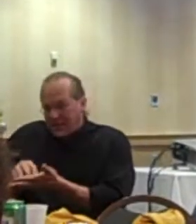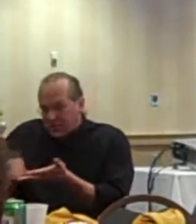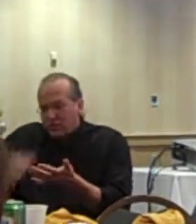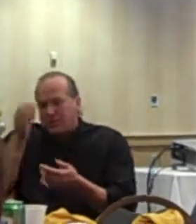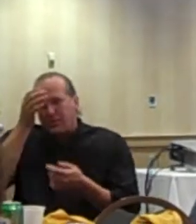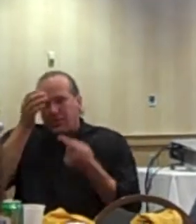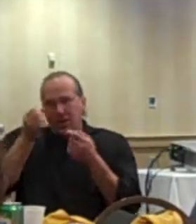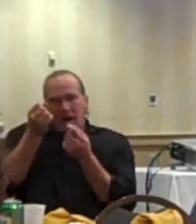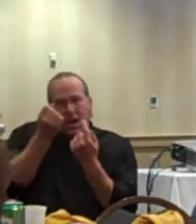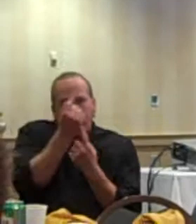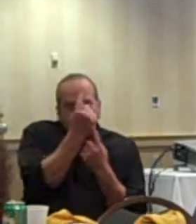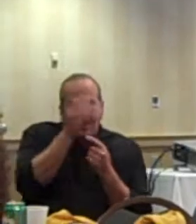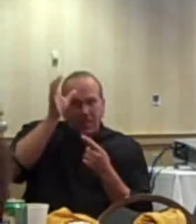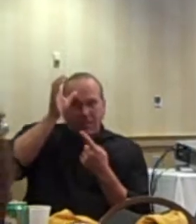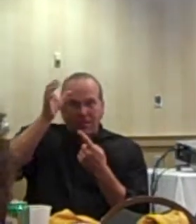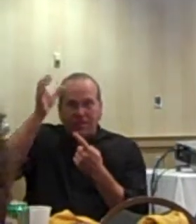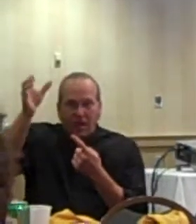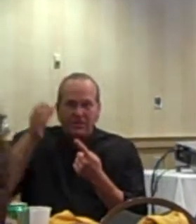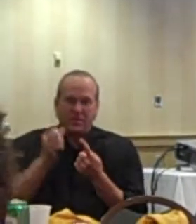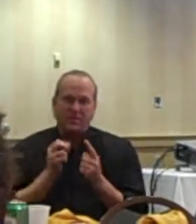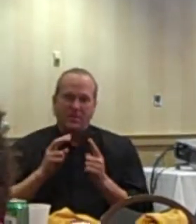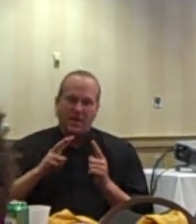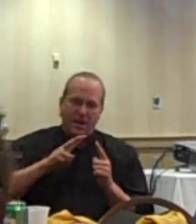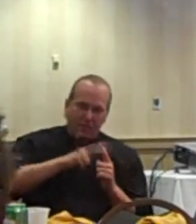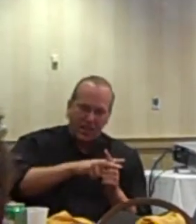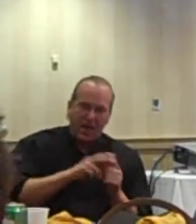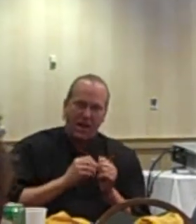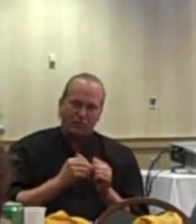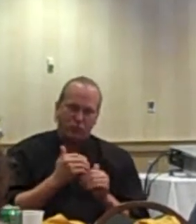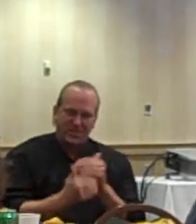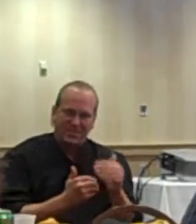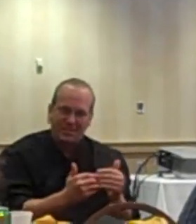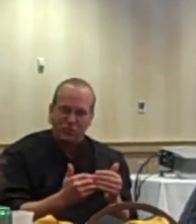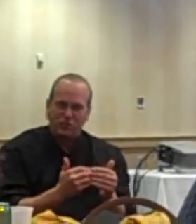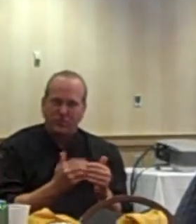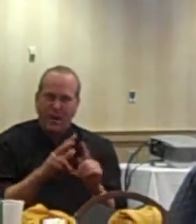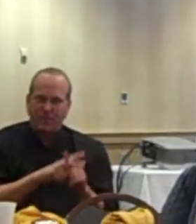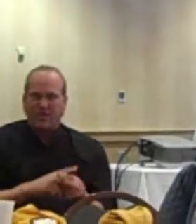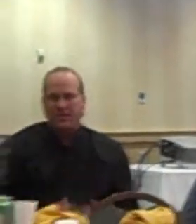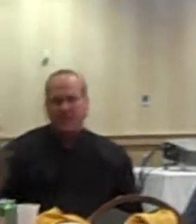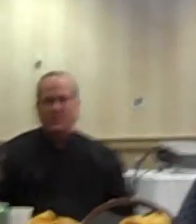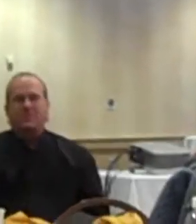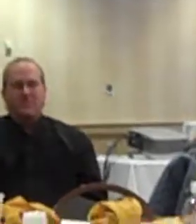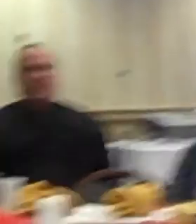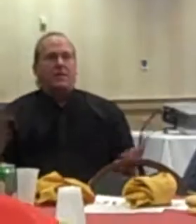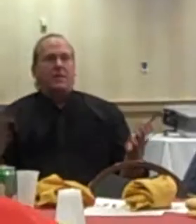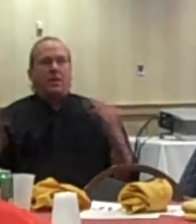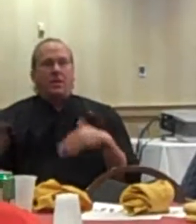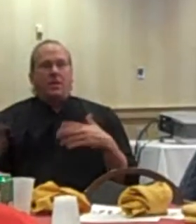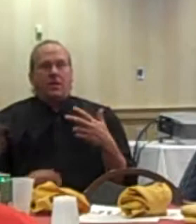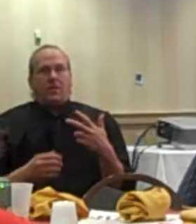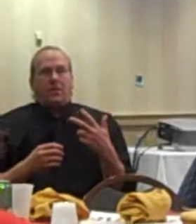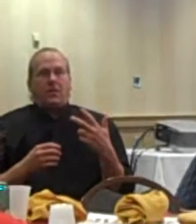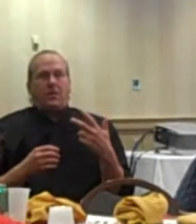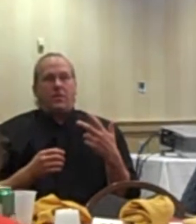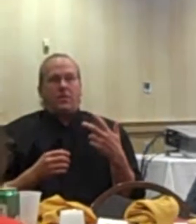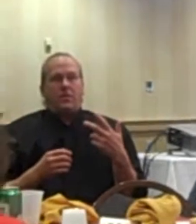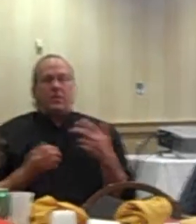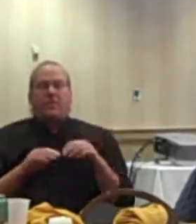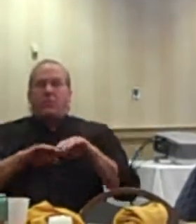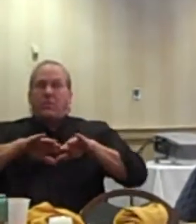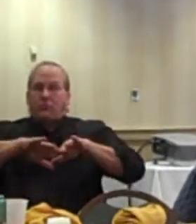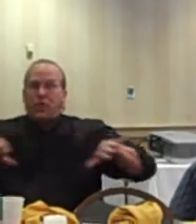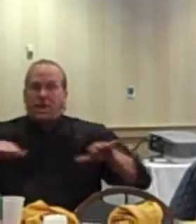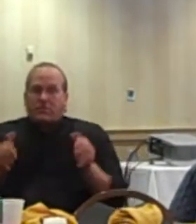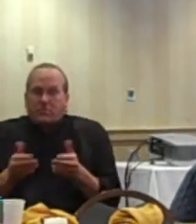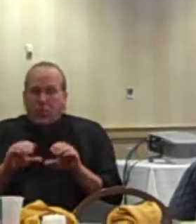understanding, procedural skill and fluency, and application. In the breakout, we'll look at some problems that, crudely speaking, fall into these 3 buckets. So the breakout will be a lot